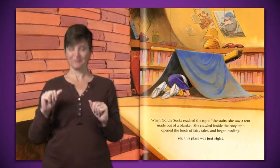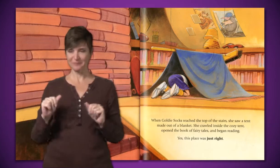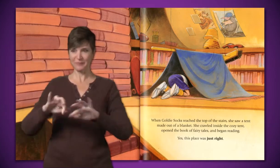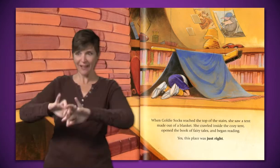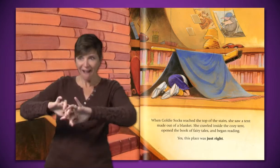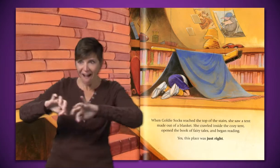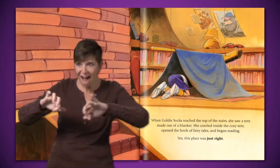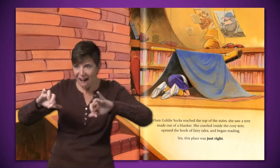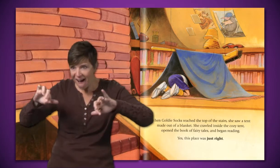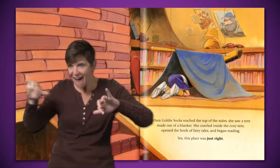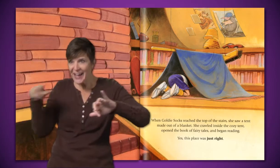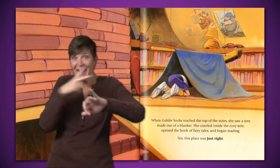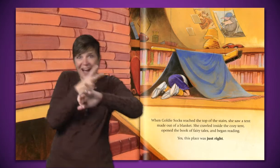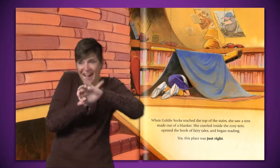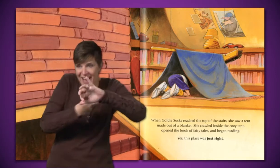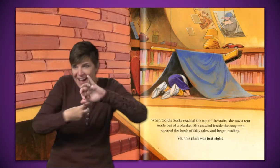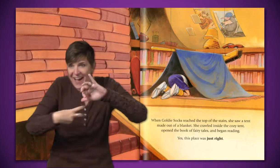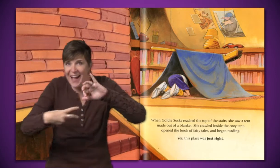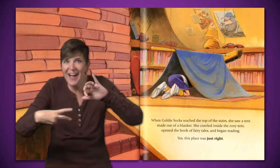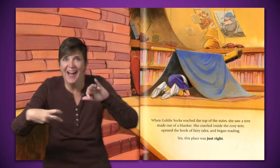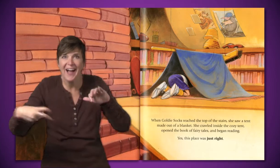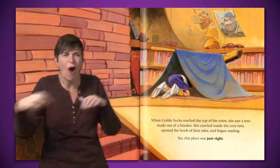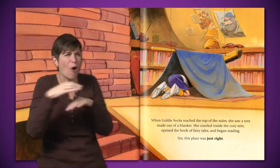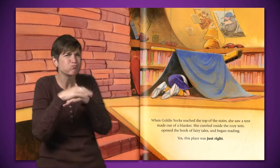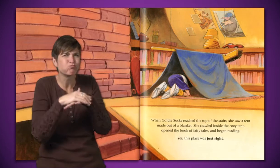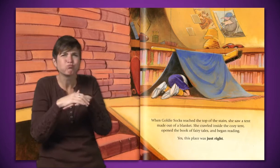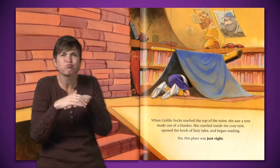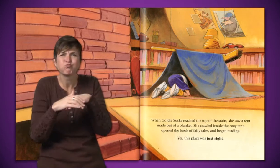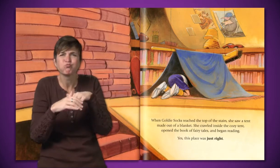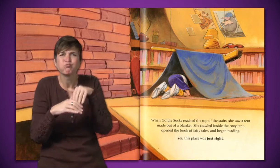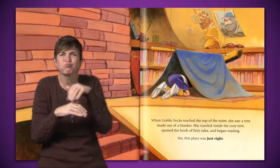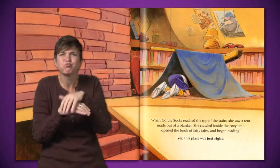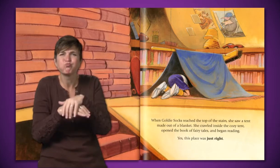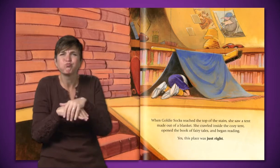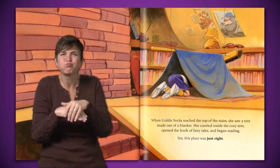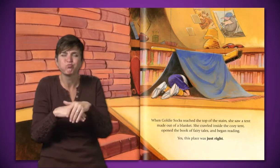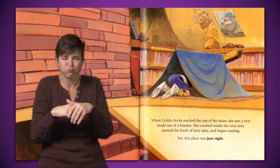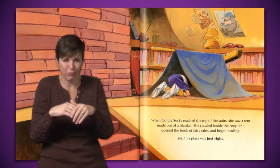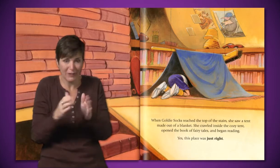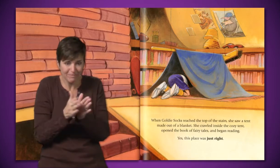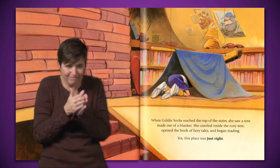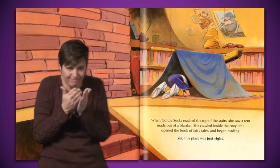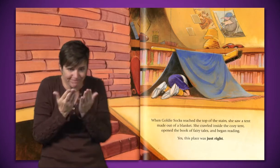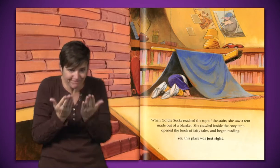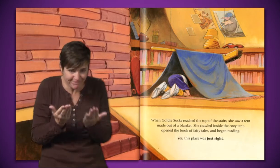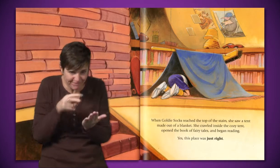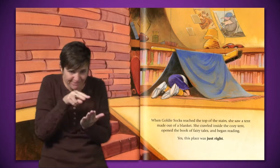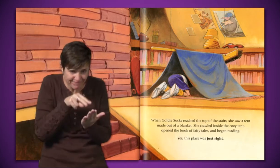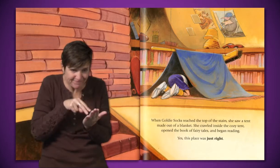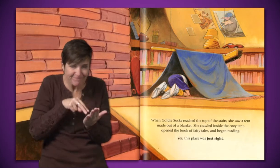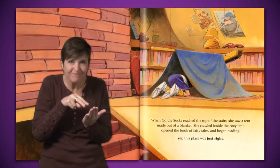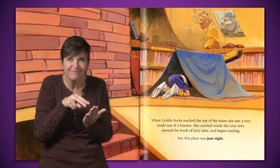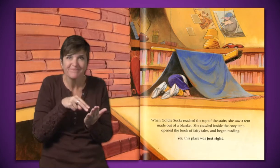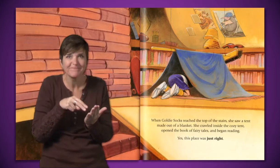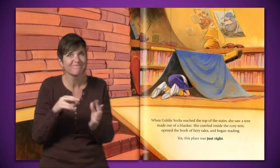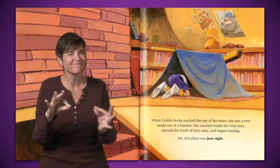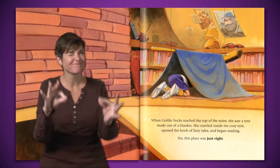She crawled inside the cozy tent, opened the book of fairy tales, and began reading. Yes, this